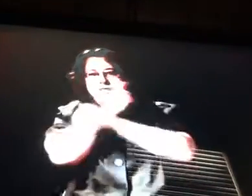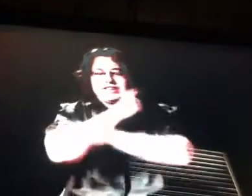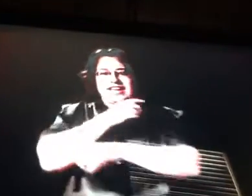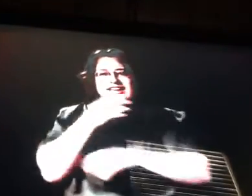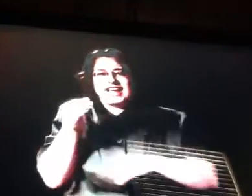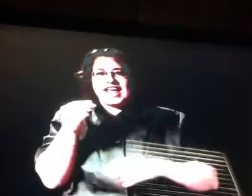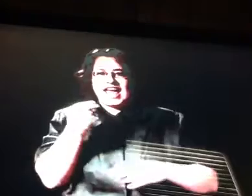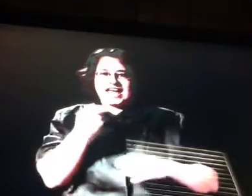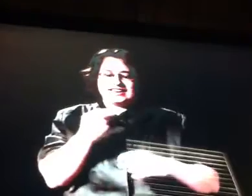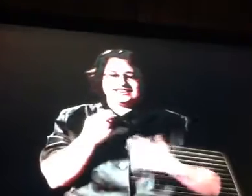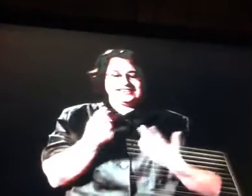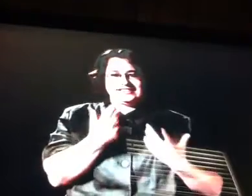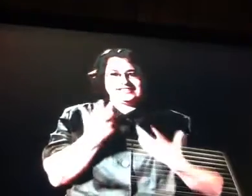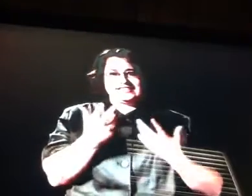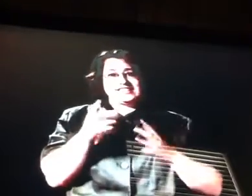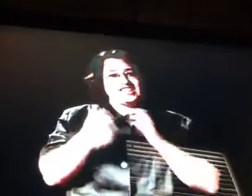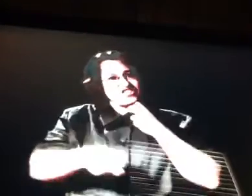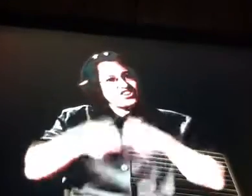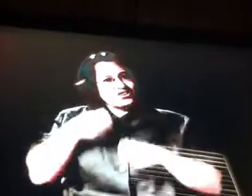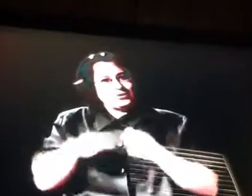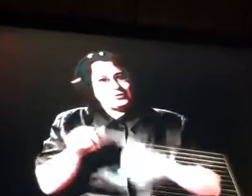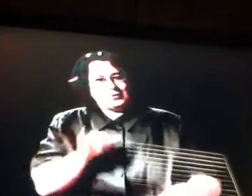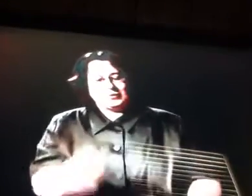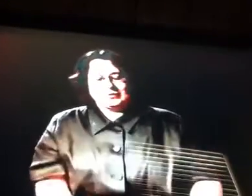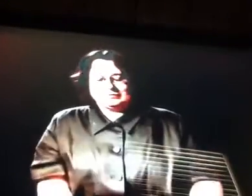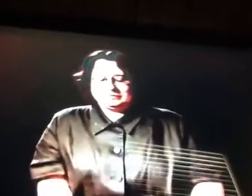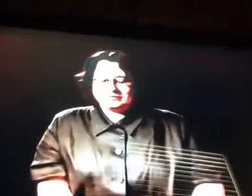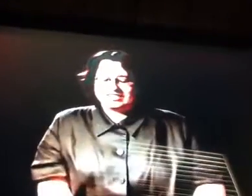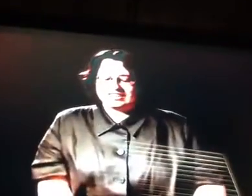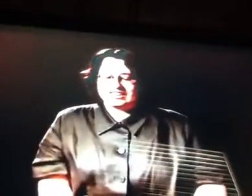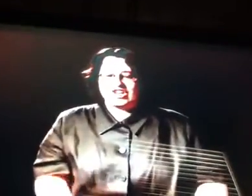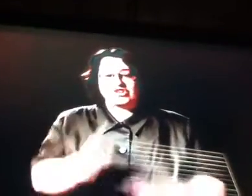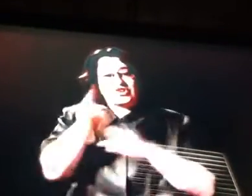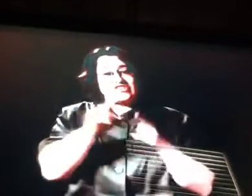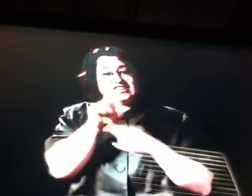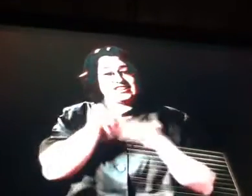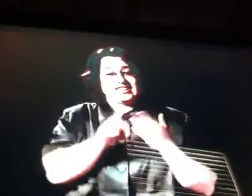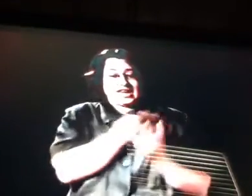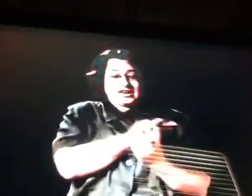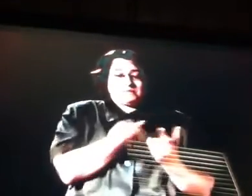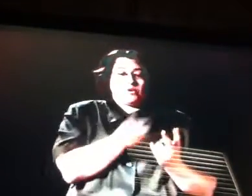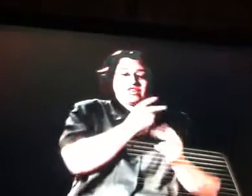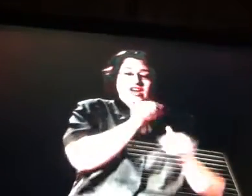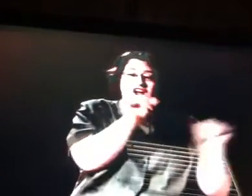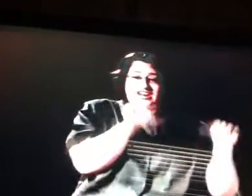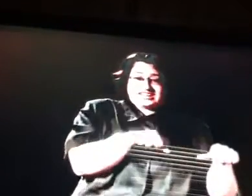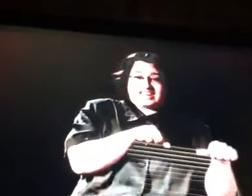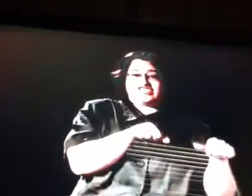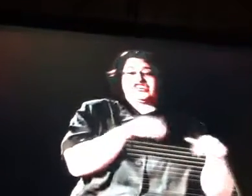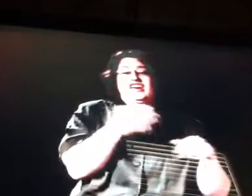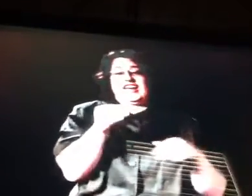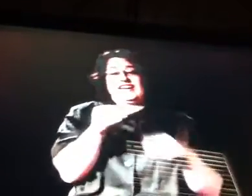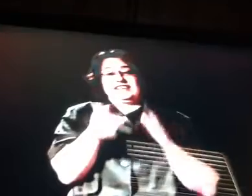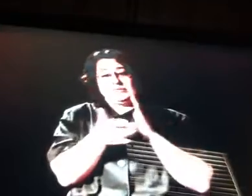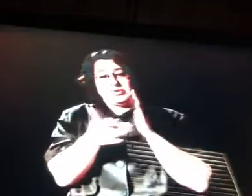accessibility. It can be complex, and it can be difficult too. Universal design and